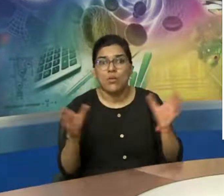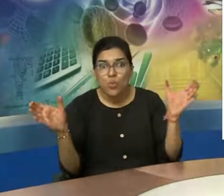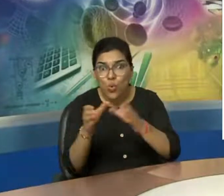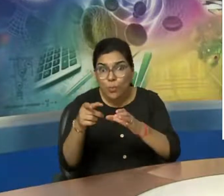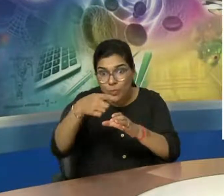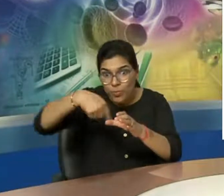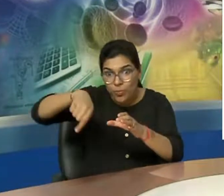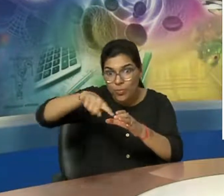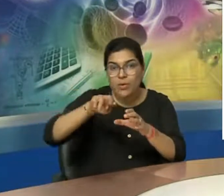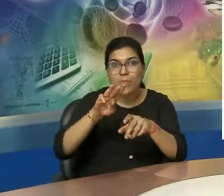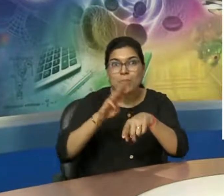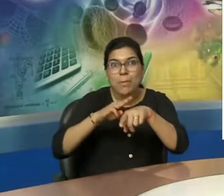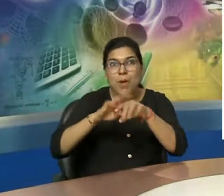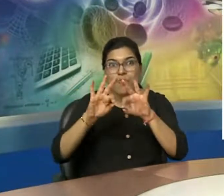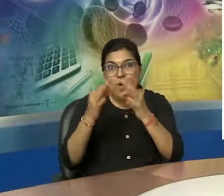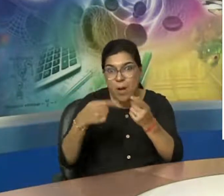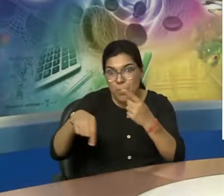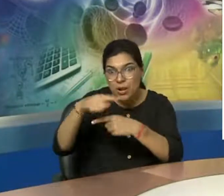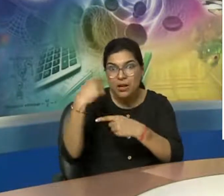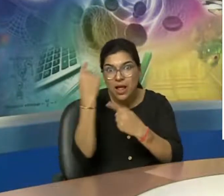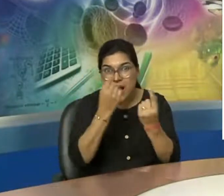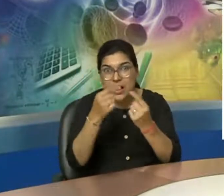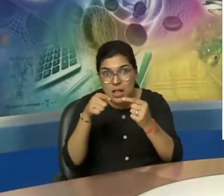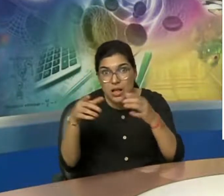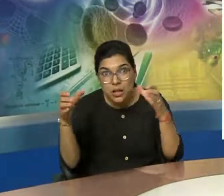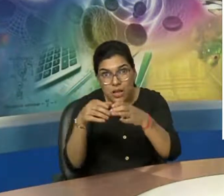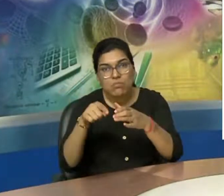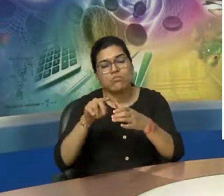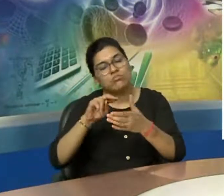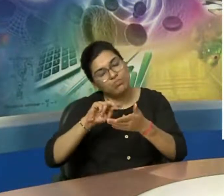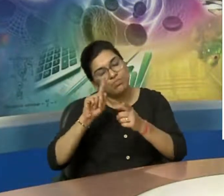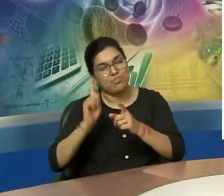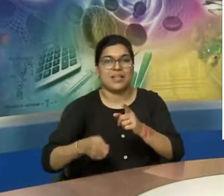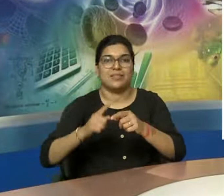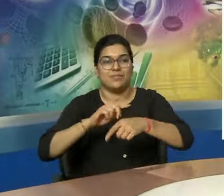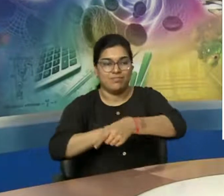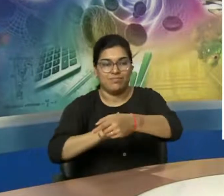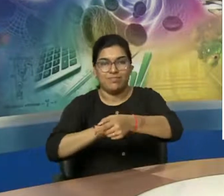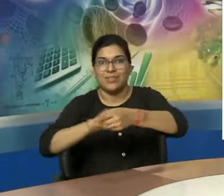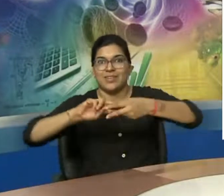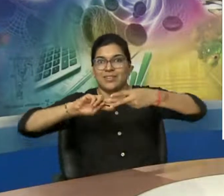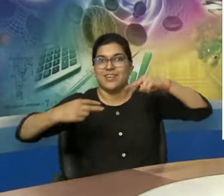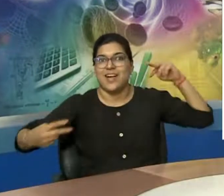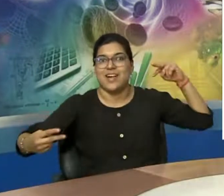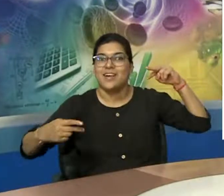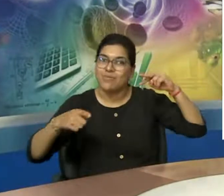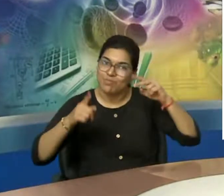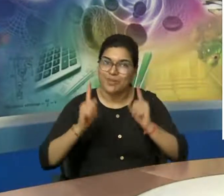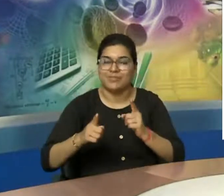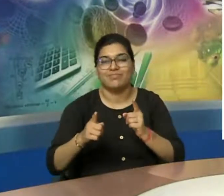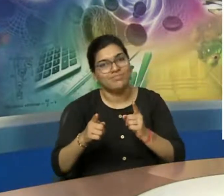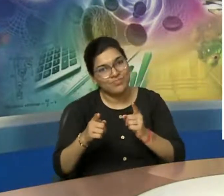Because every species has its own set of genetic characteristics that makes the species